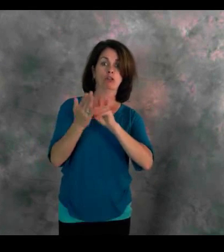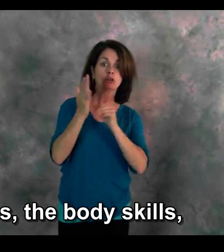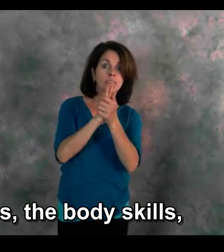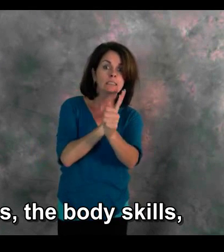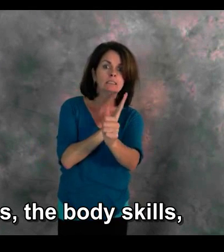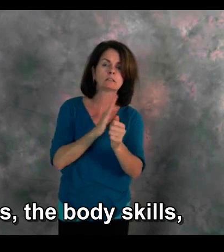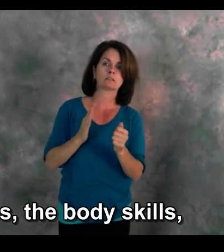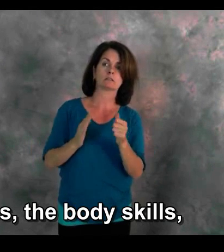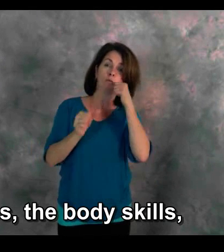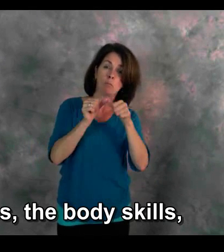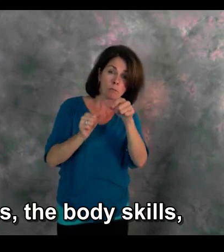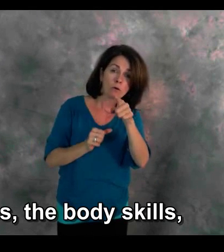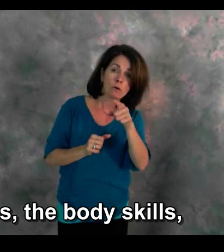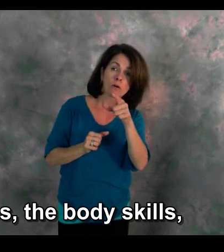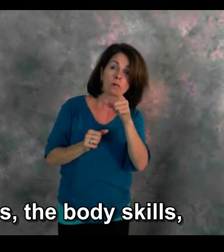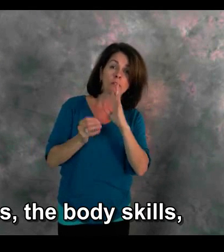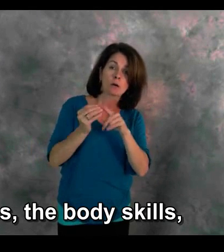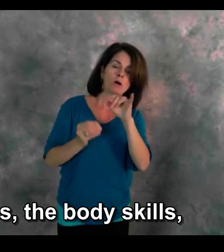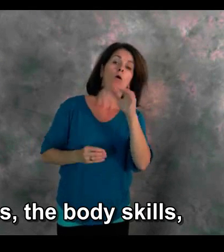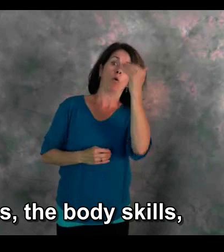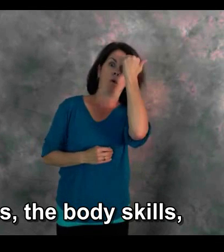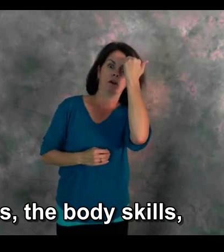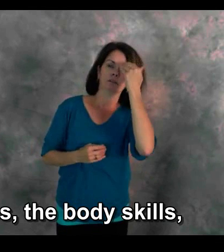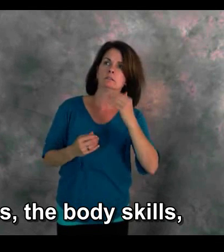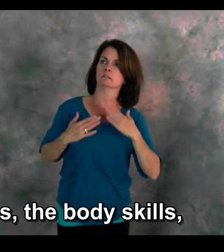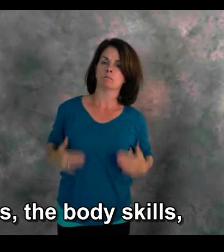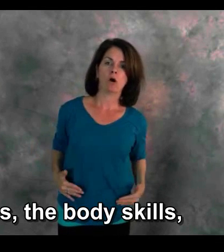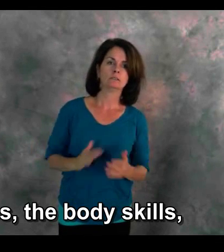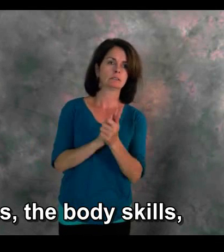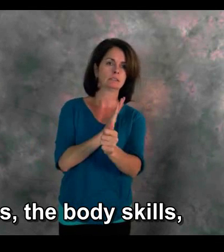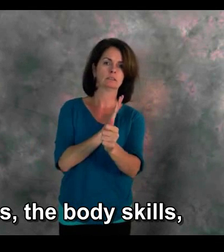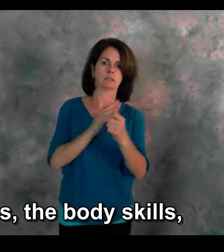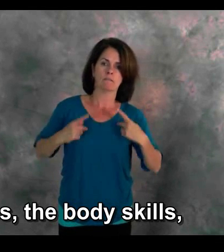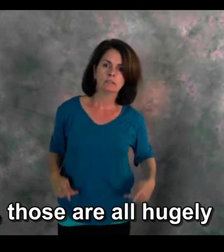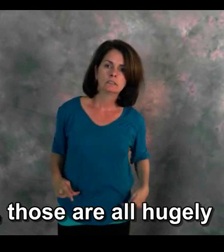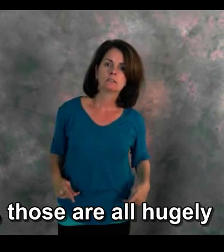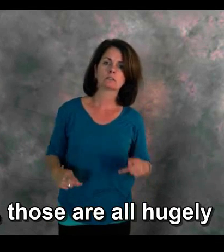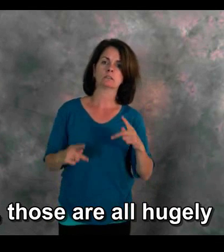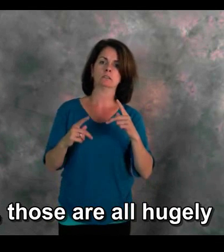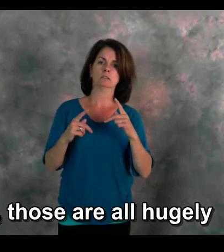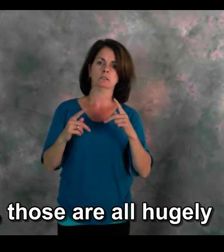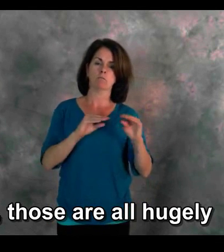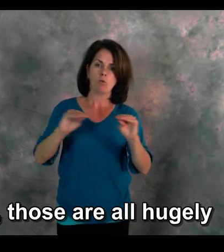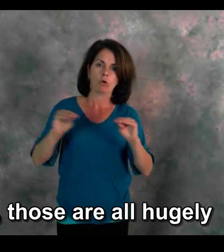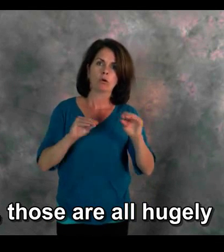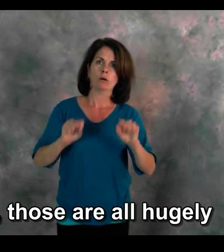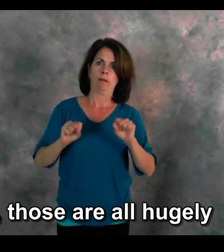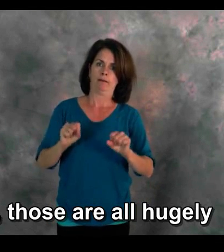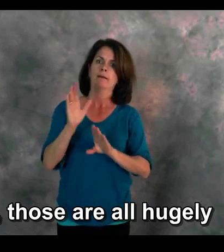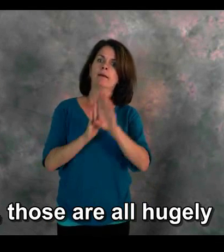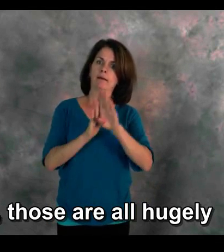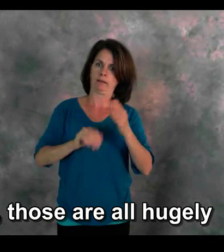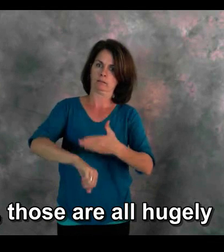skills. Like I said, the awareness, the body skills, the physical